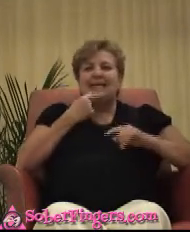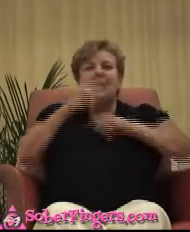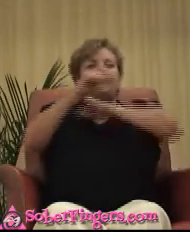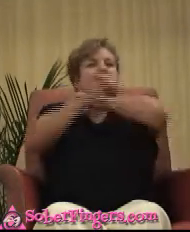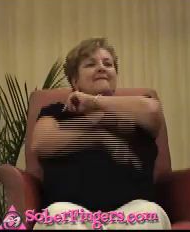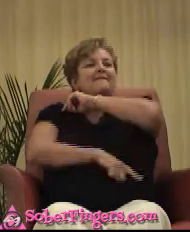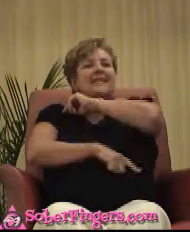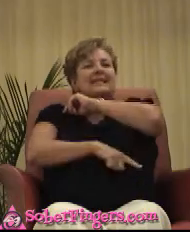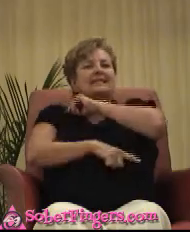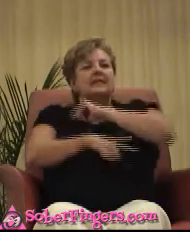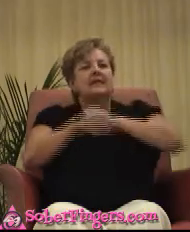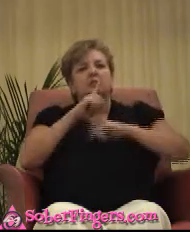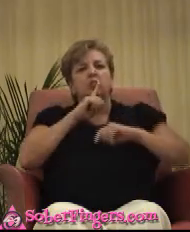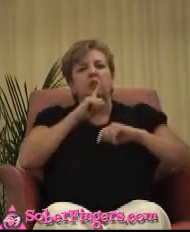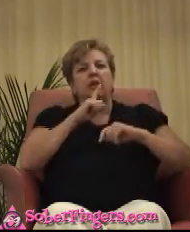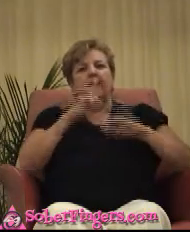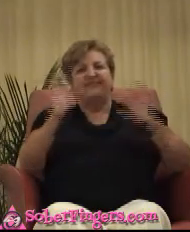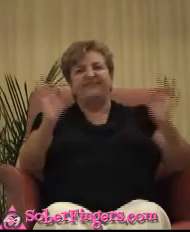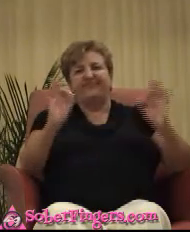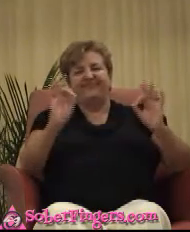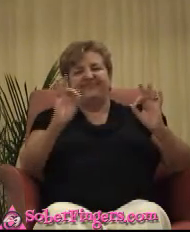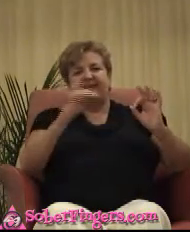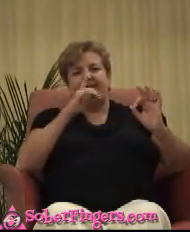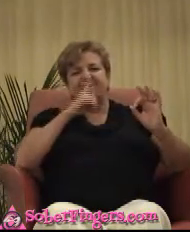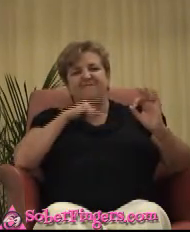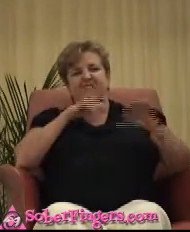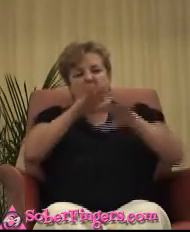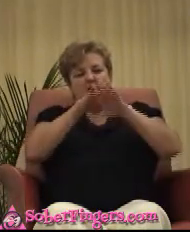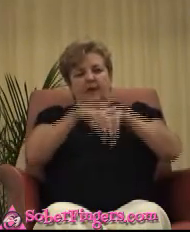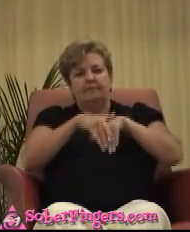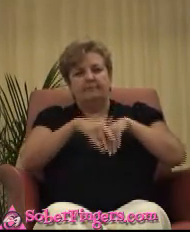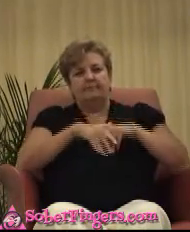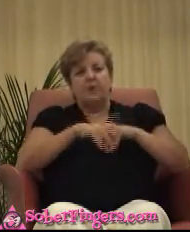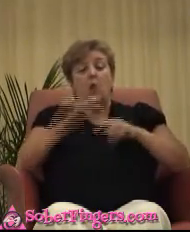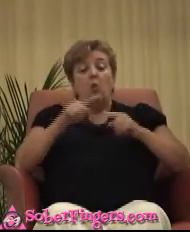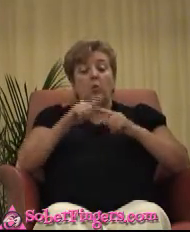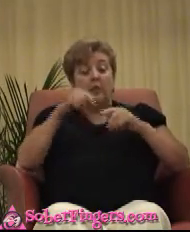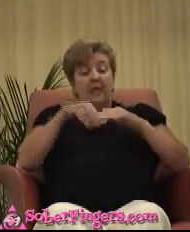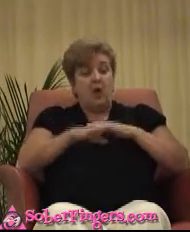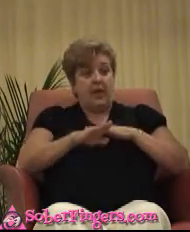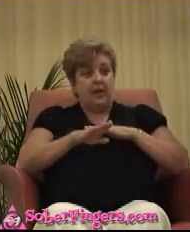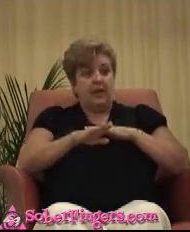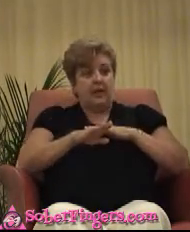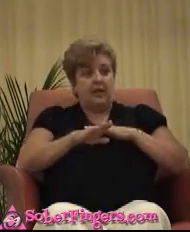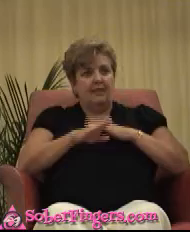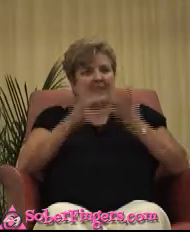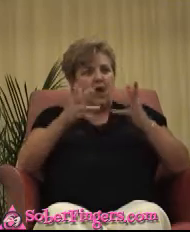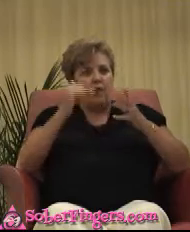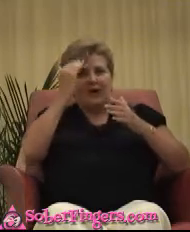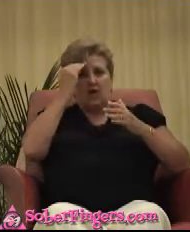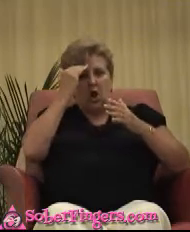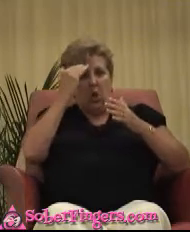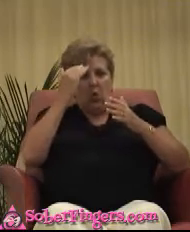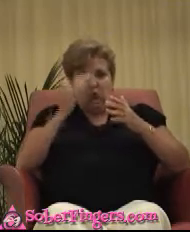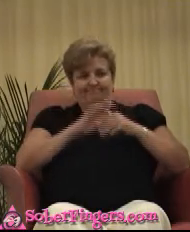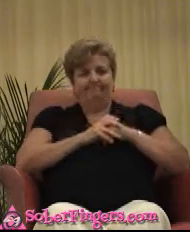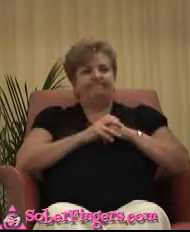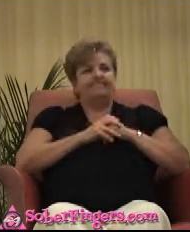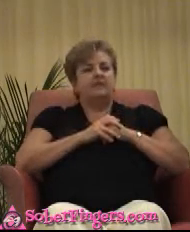facade. He said, that's a facade. He said, when we walk through the door, the sentence is set. He said, you're going to talk, your